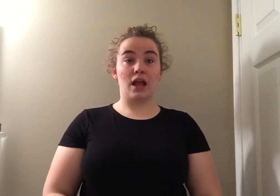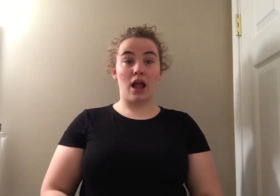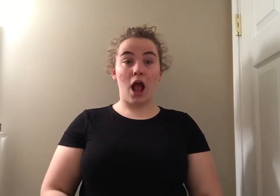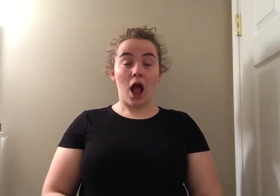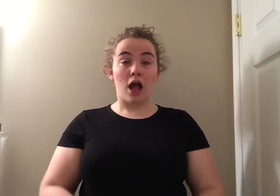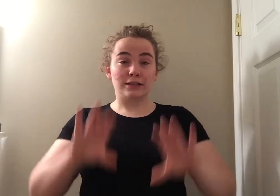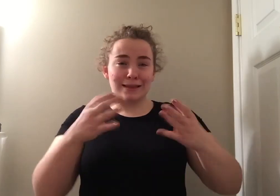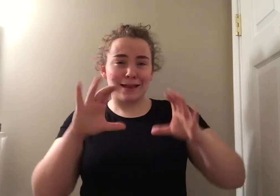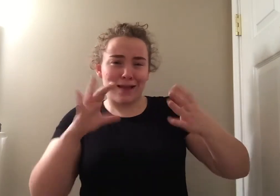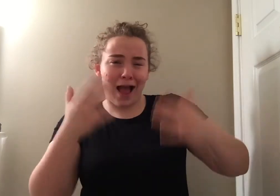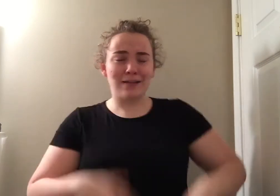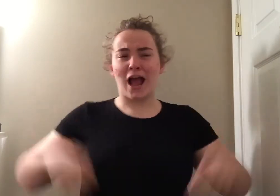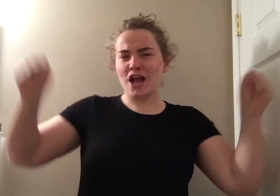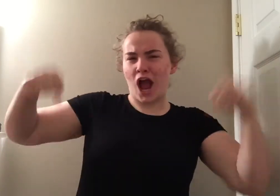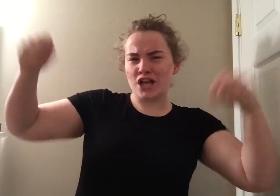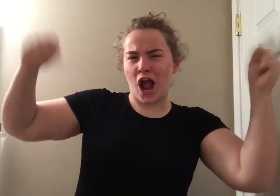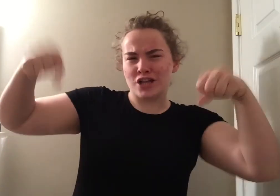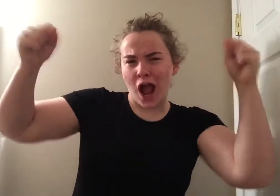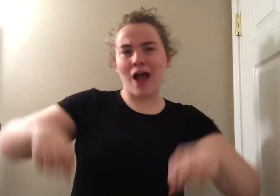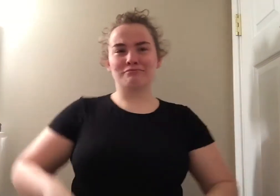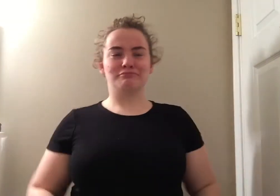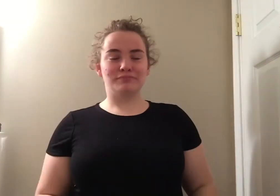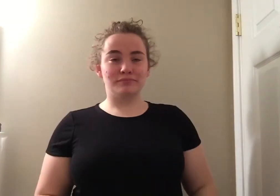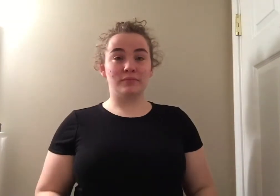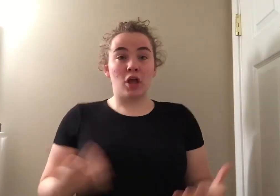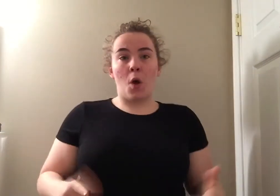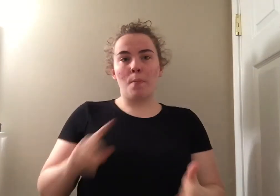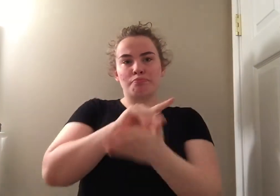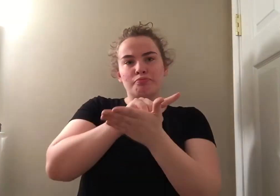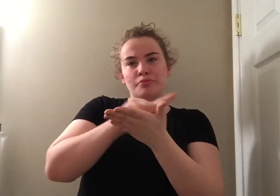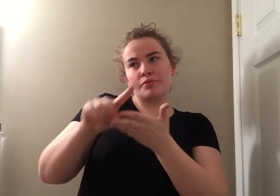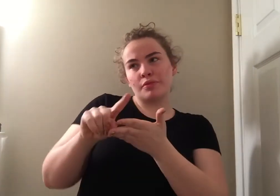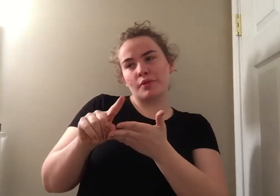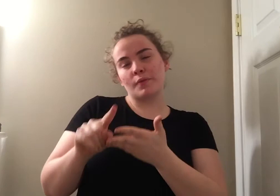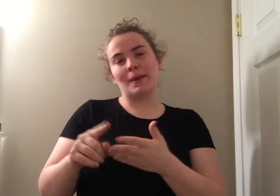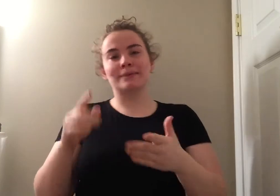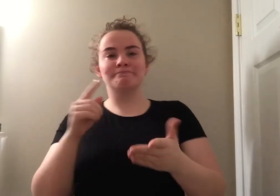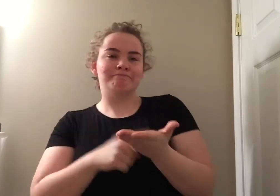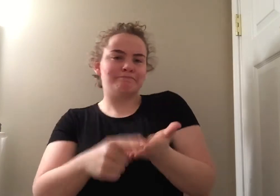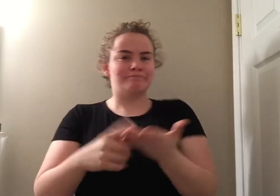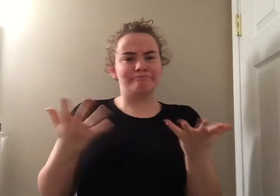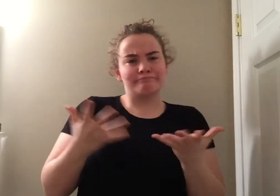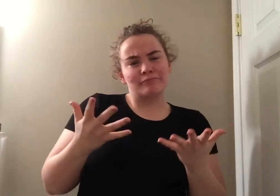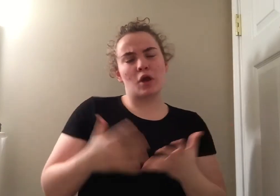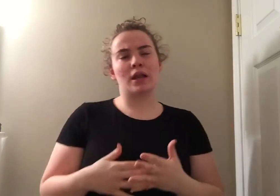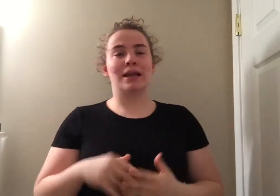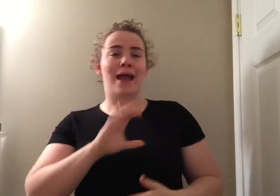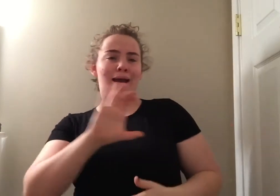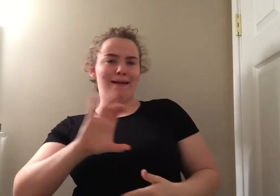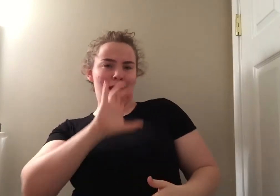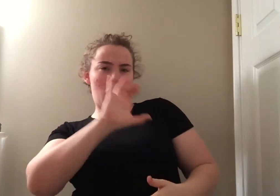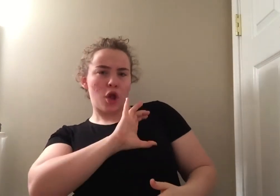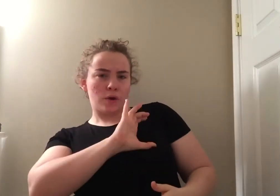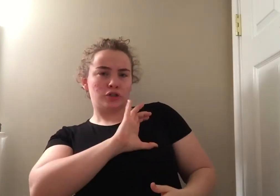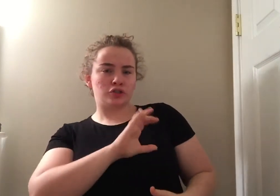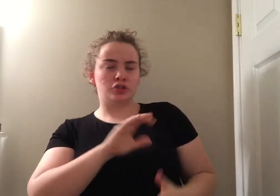Okay, so all week we've been talking about character traits, and we know the difference between character emotions and how a character feels throughout